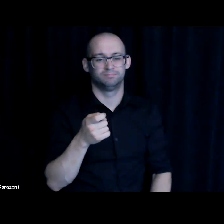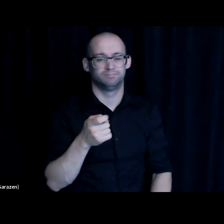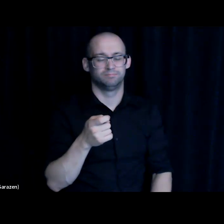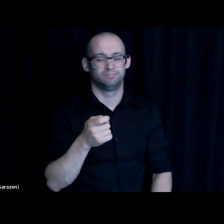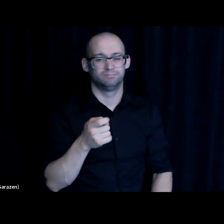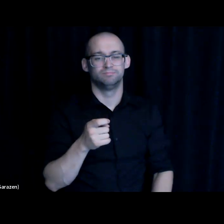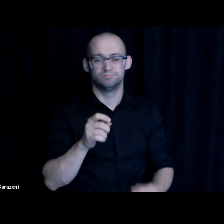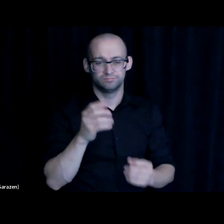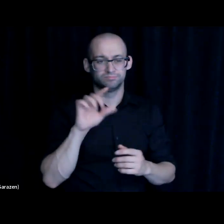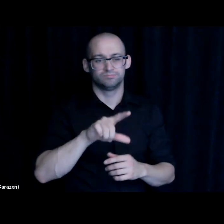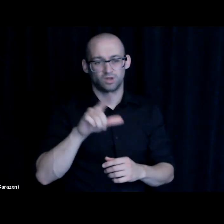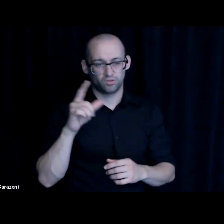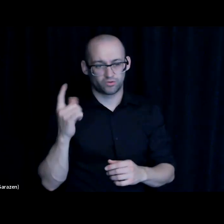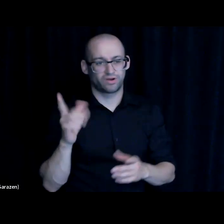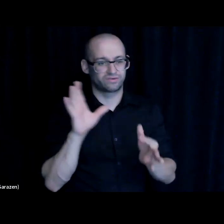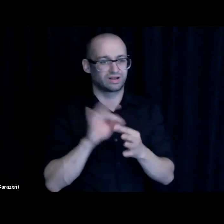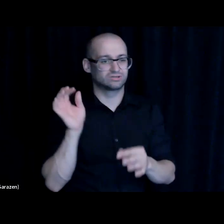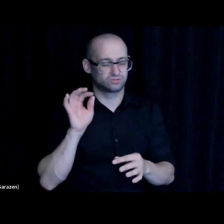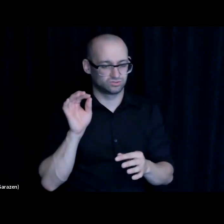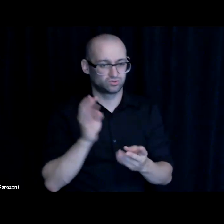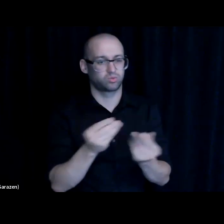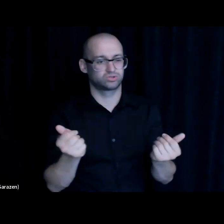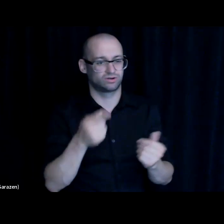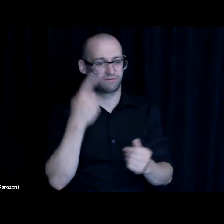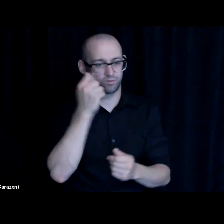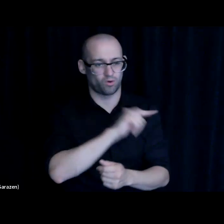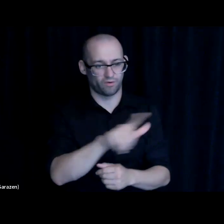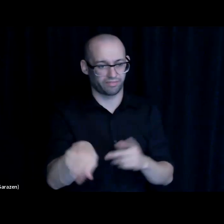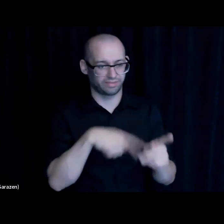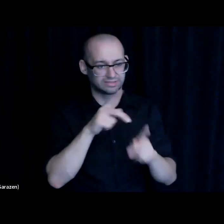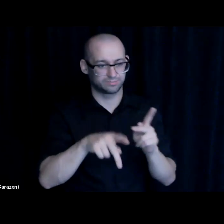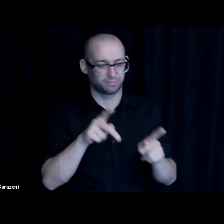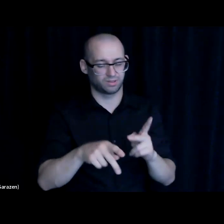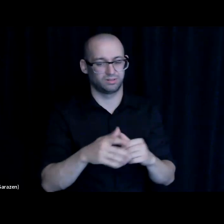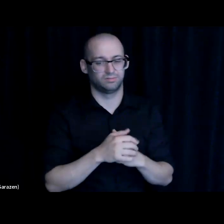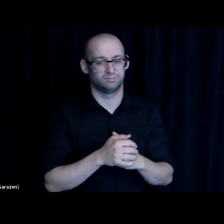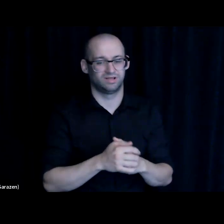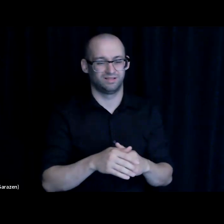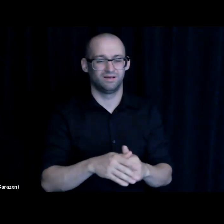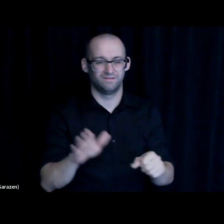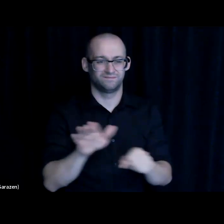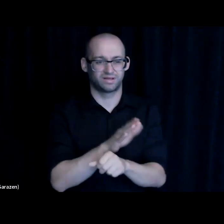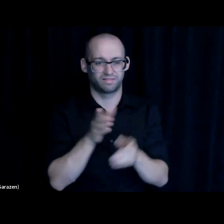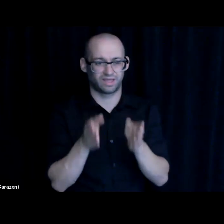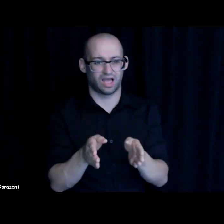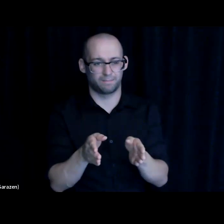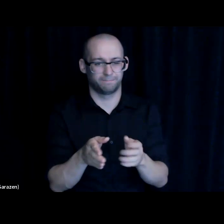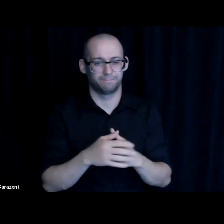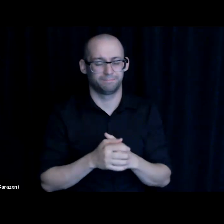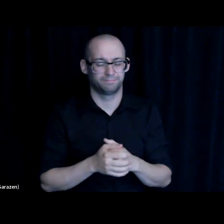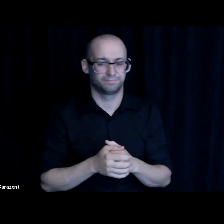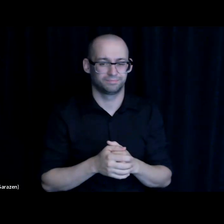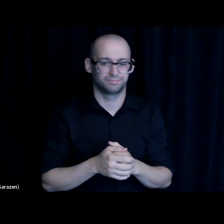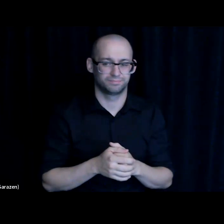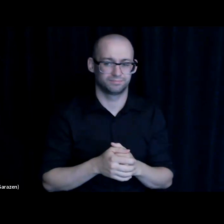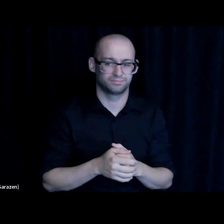solutions out in rural and in urban areas to fill gaps where the programs there's none out there. Of